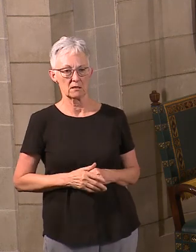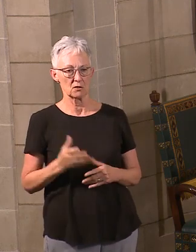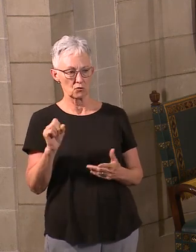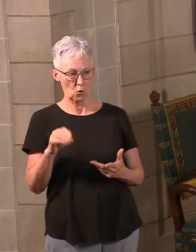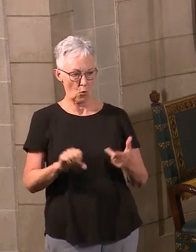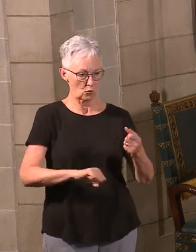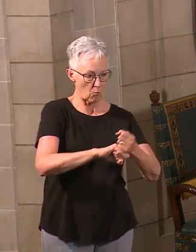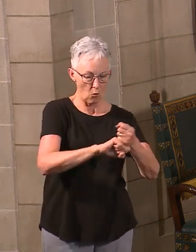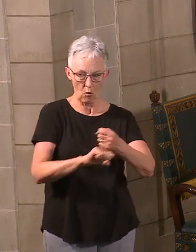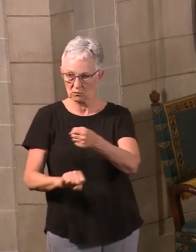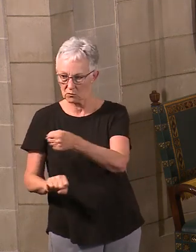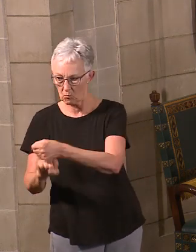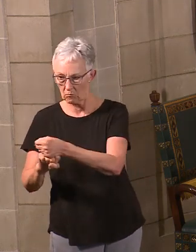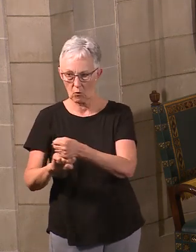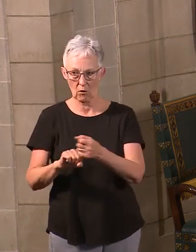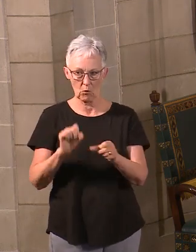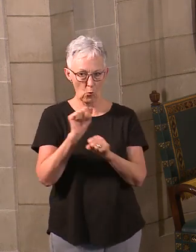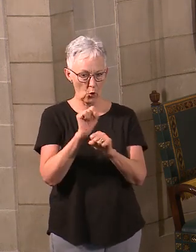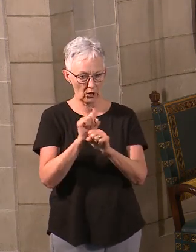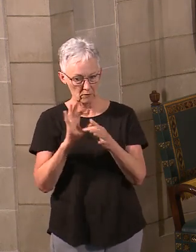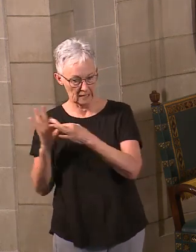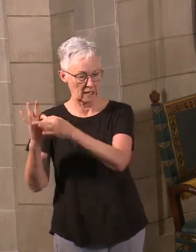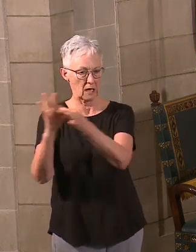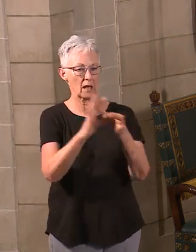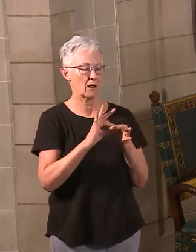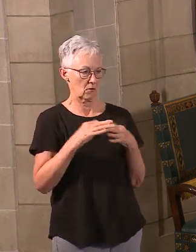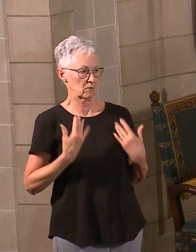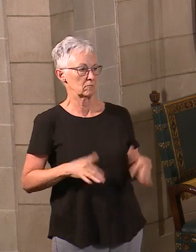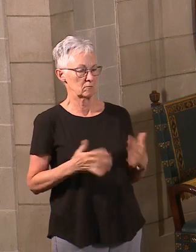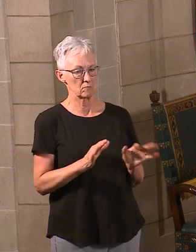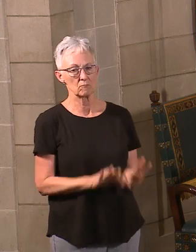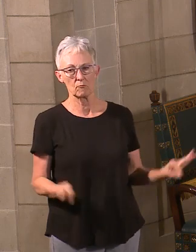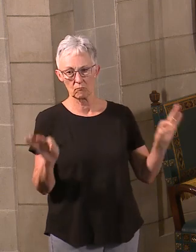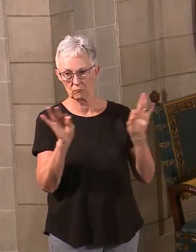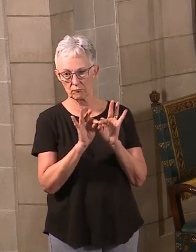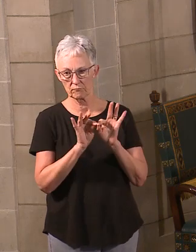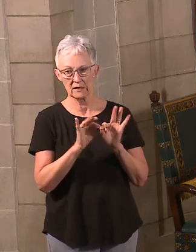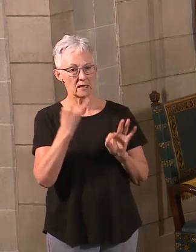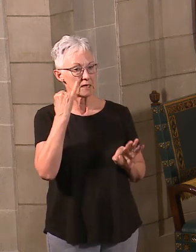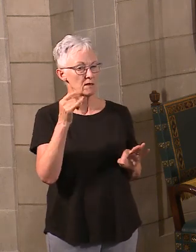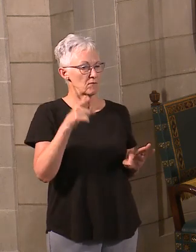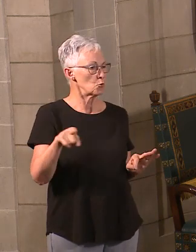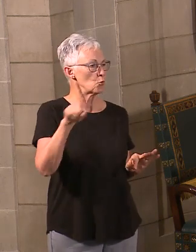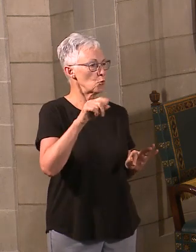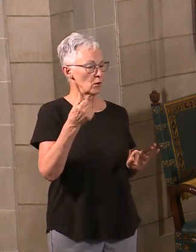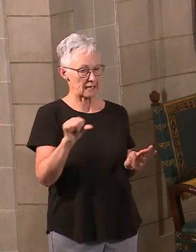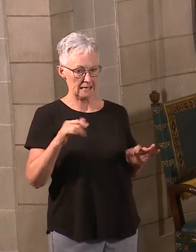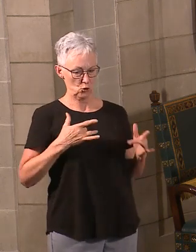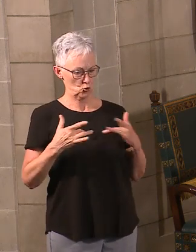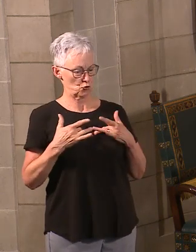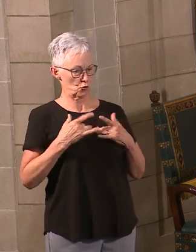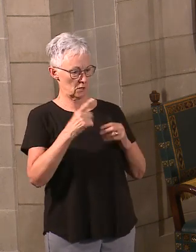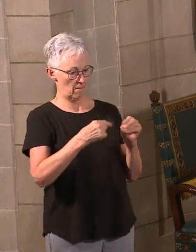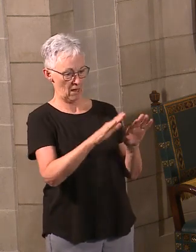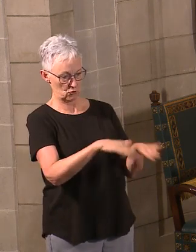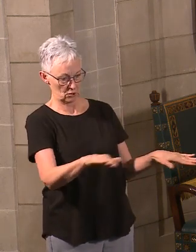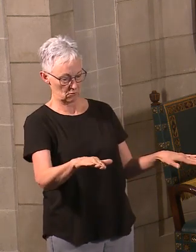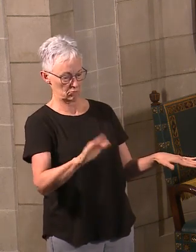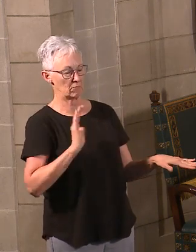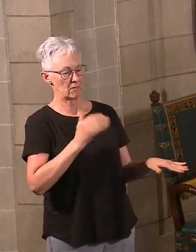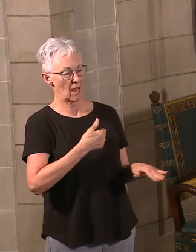access community support systems is invaluable. Finally, if you have concerns, please report suspected child abuse and neglect to our hotline, again,